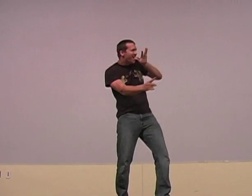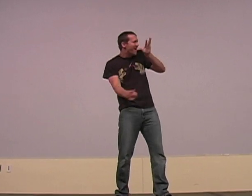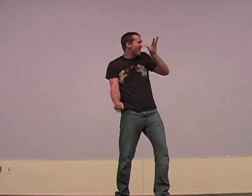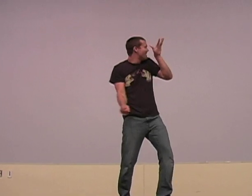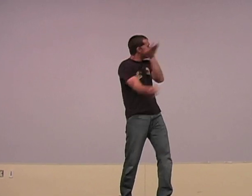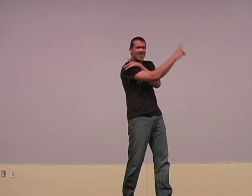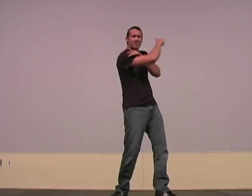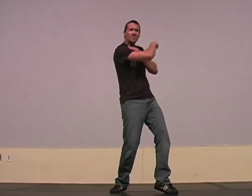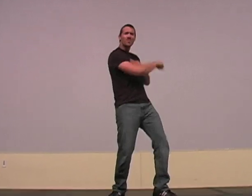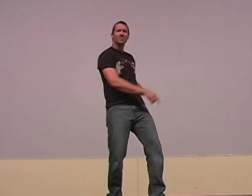escape.